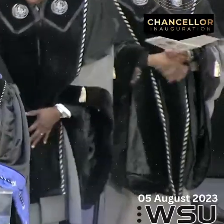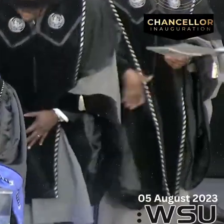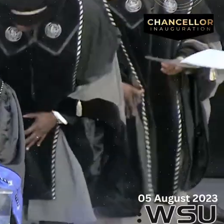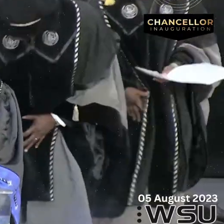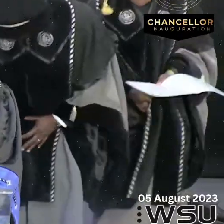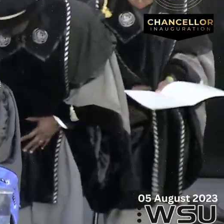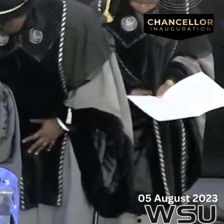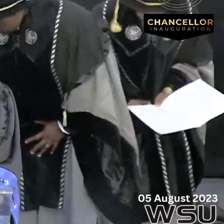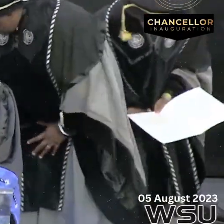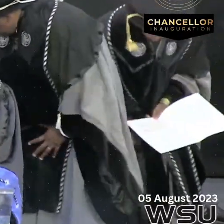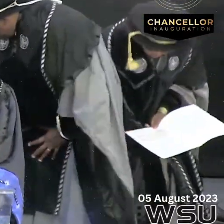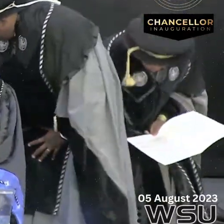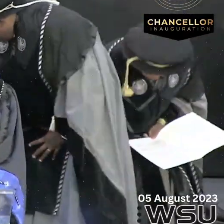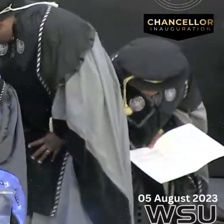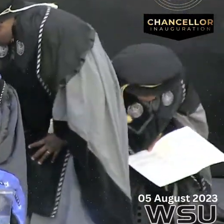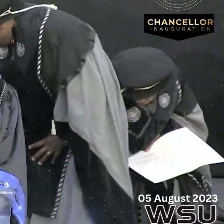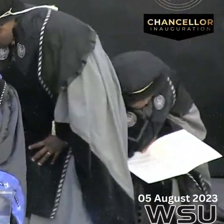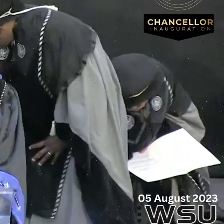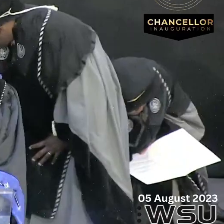Seated,